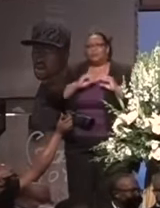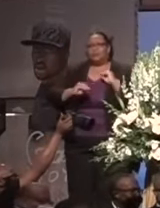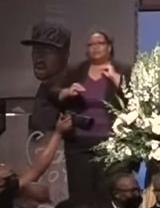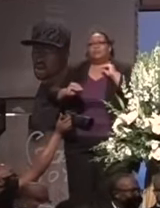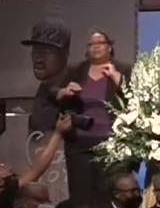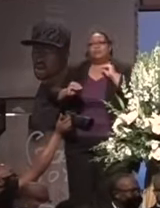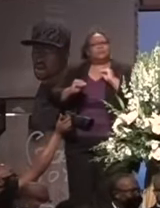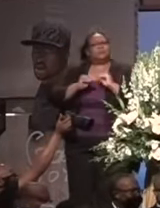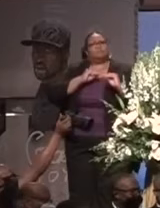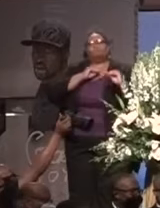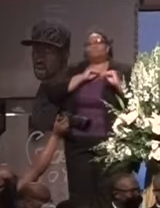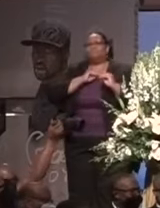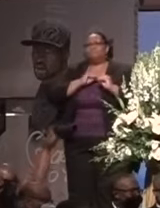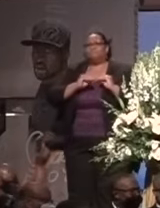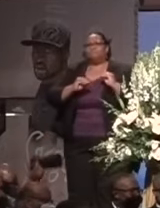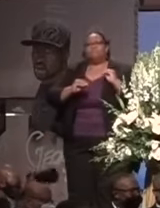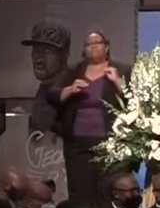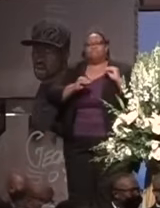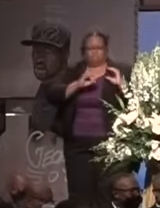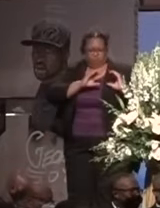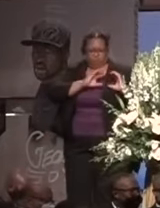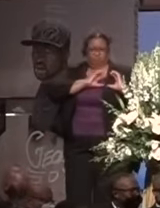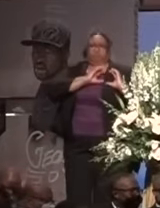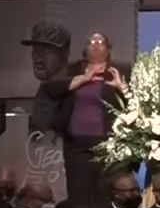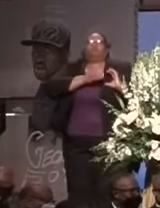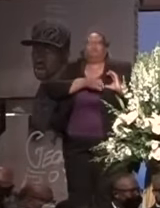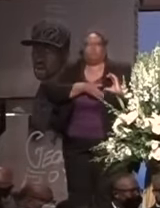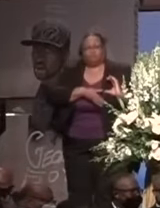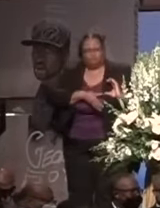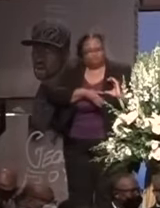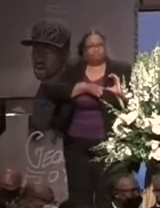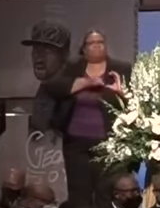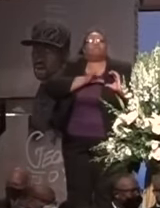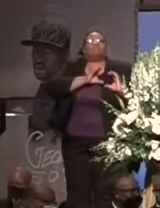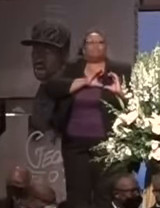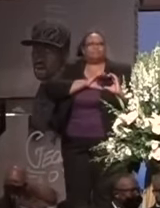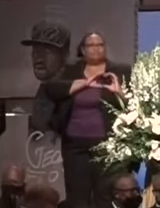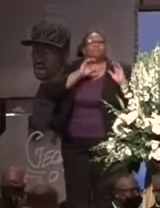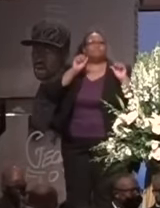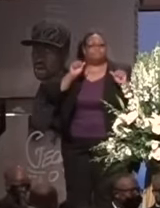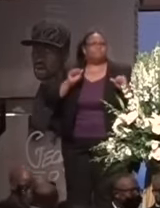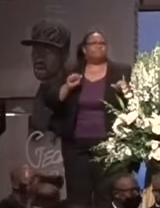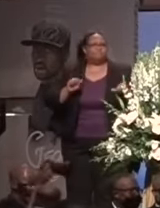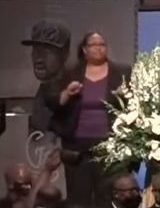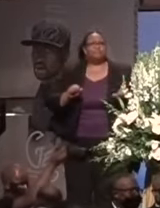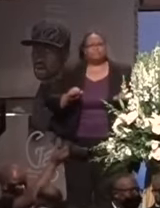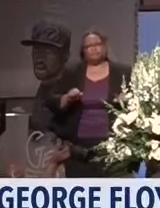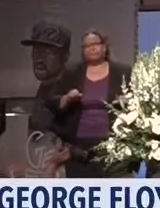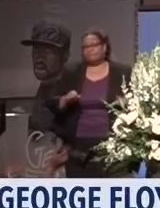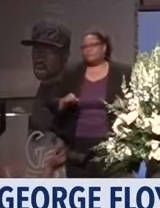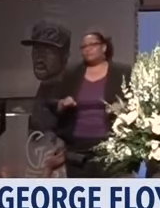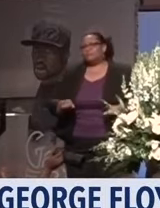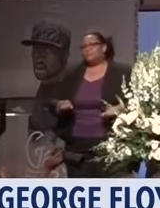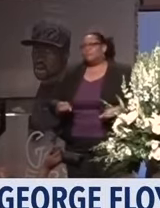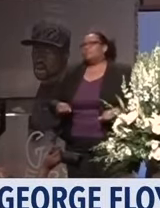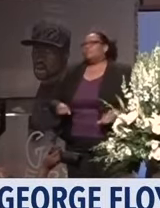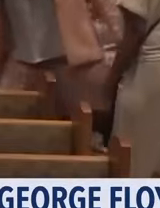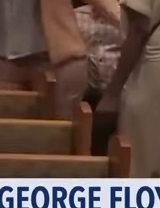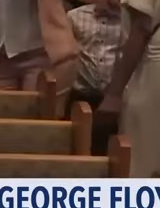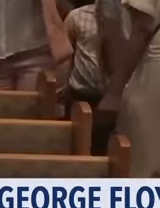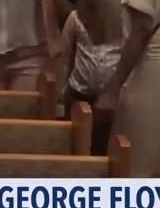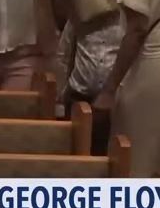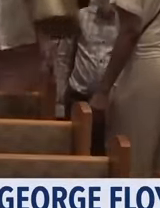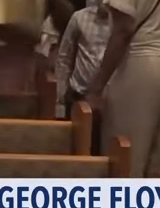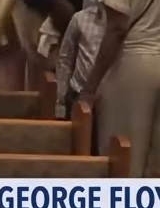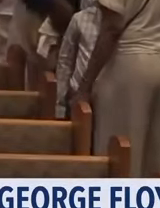can. Oh yes. Your brokenness. He has